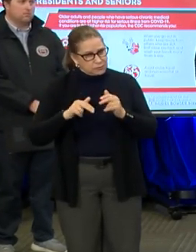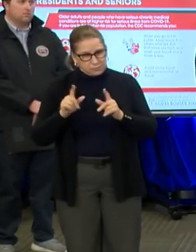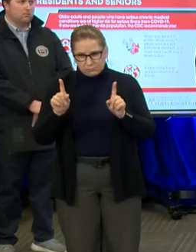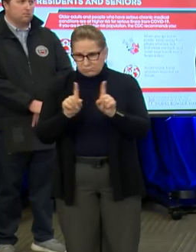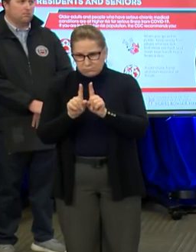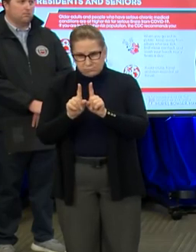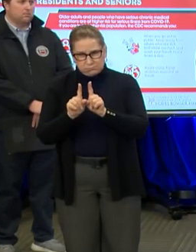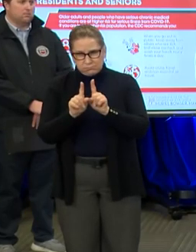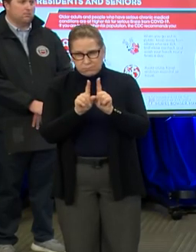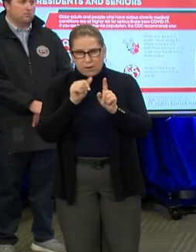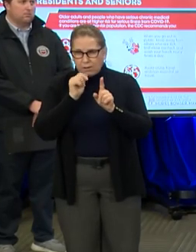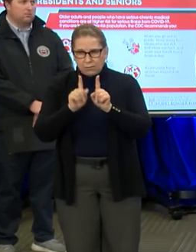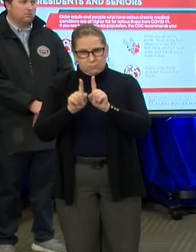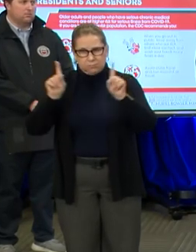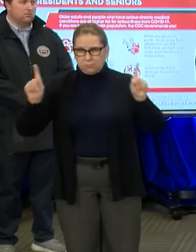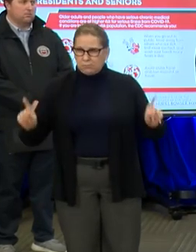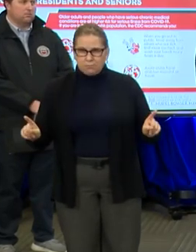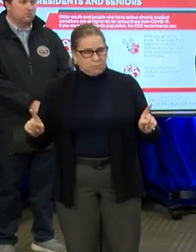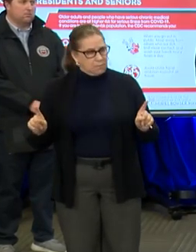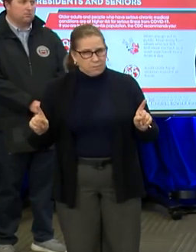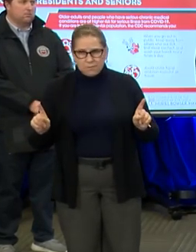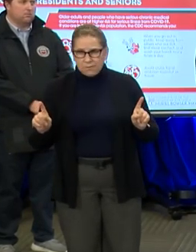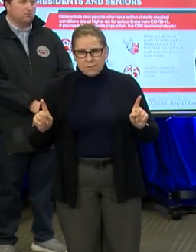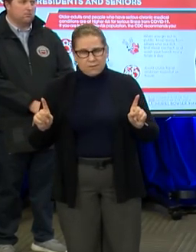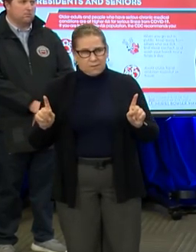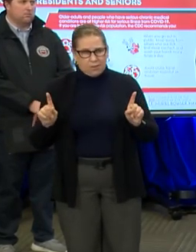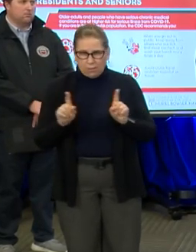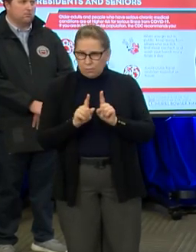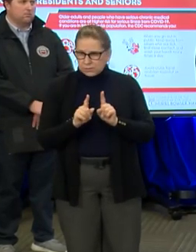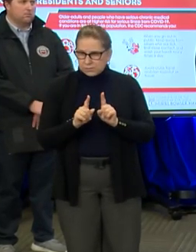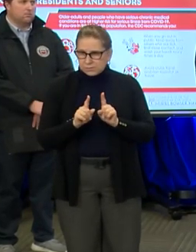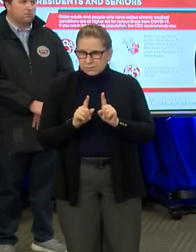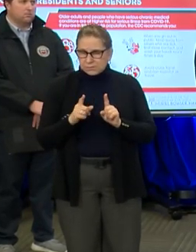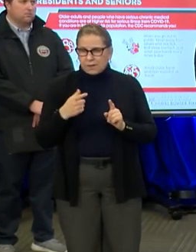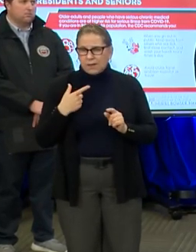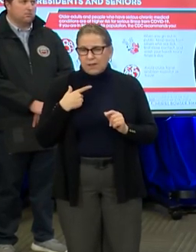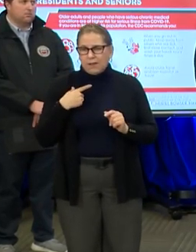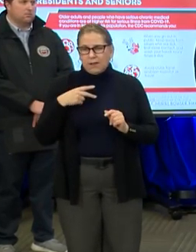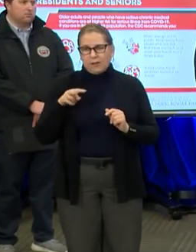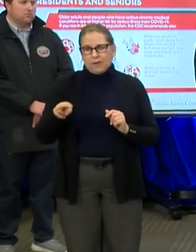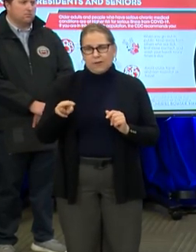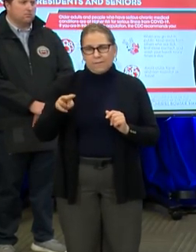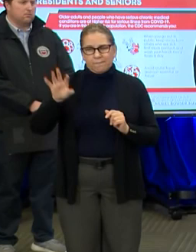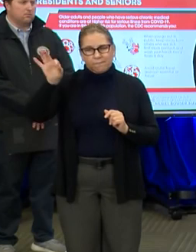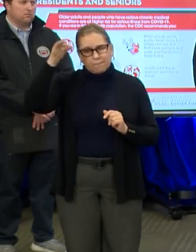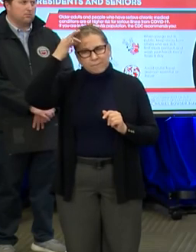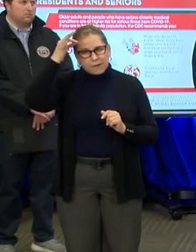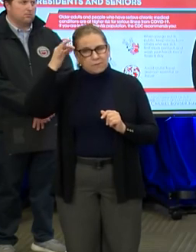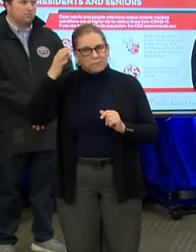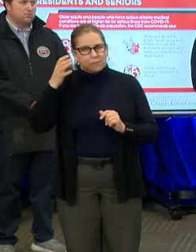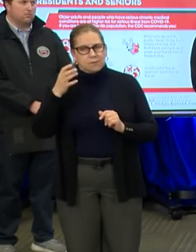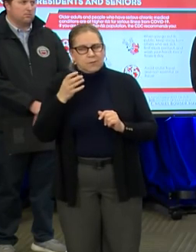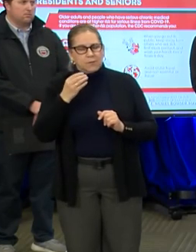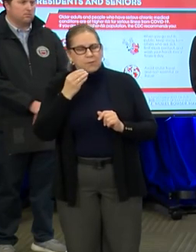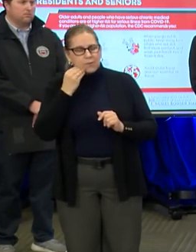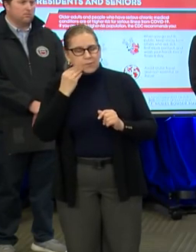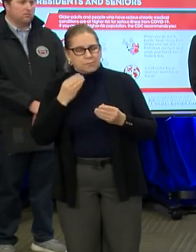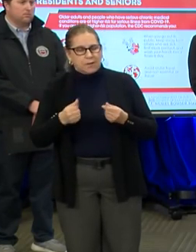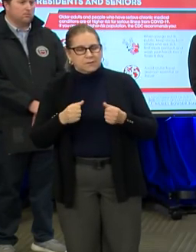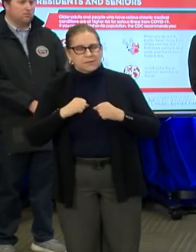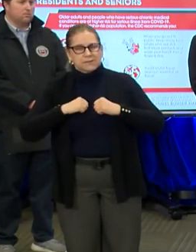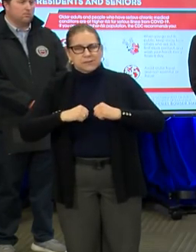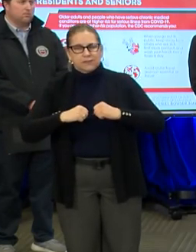we refer to a federal homeland security guidance about what critical and essential infrastructure